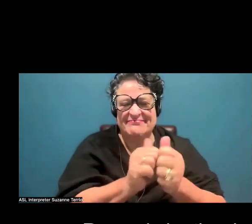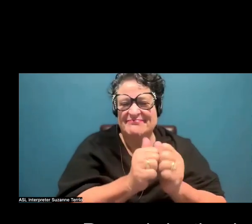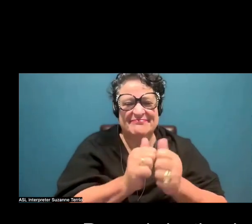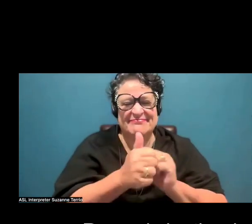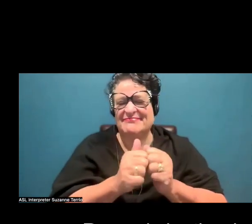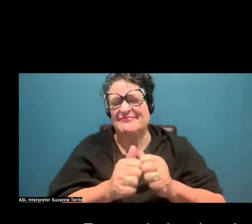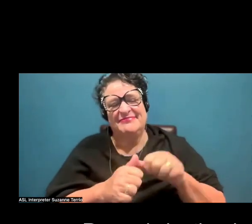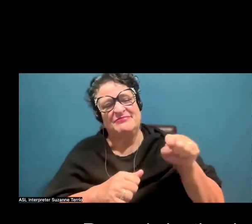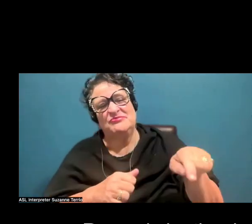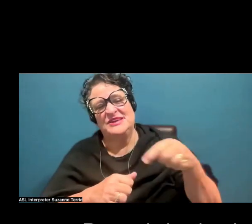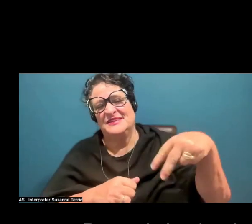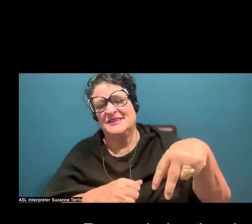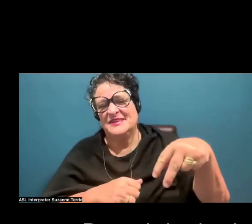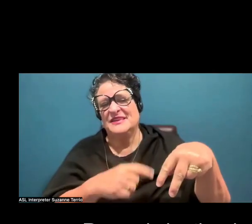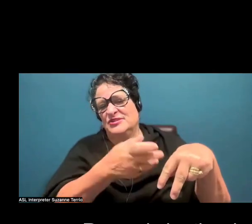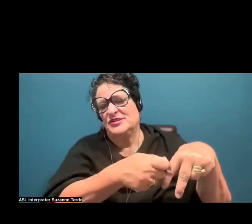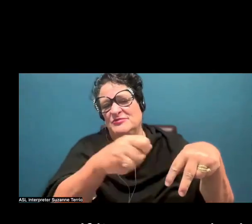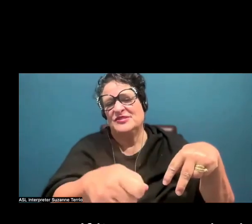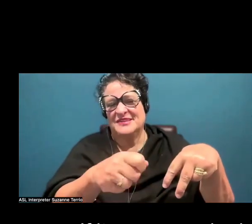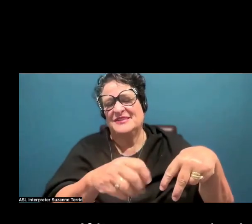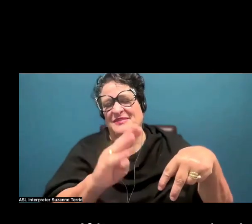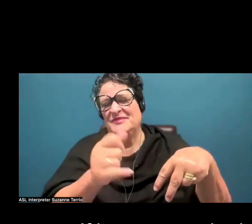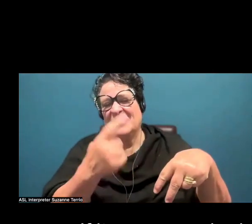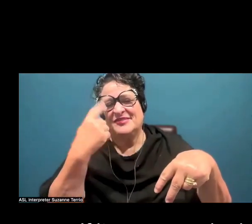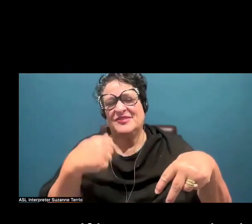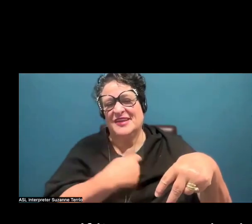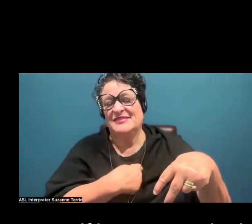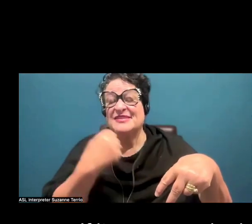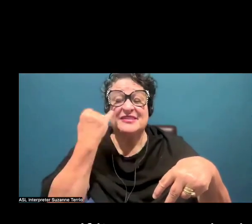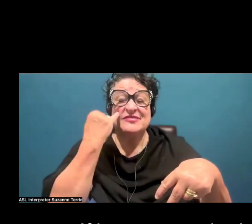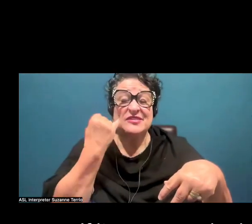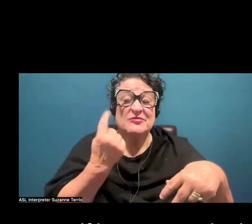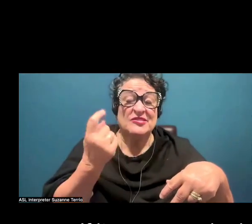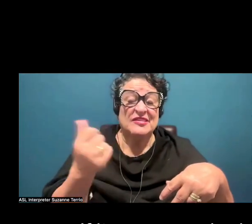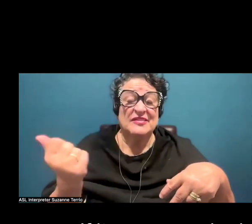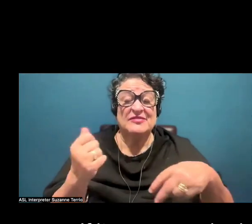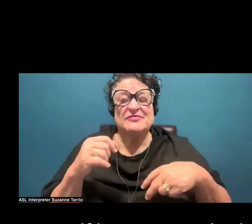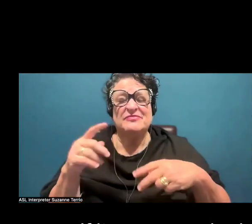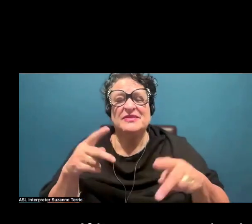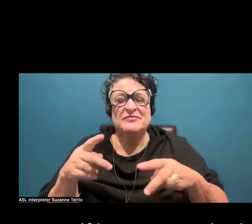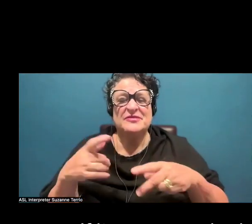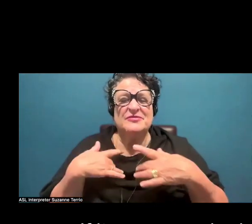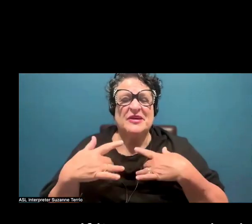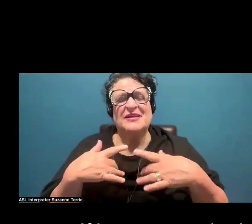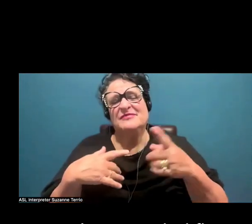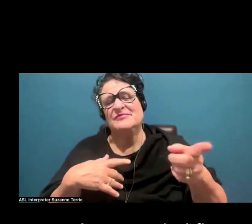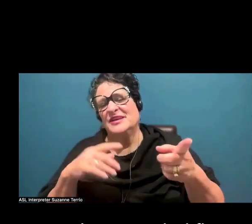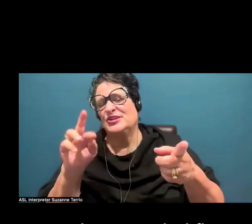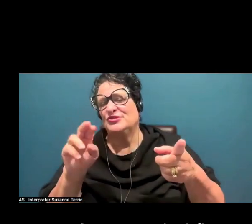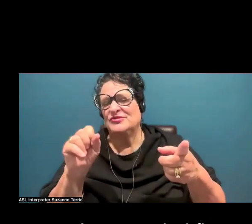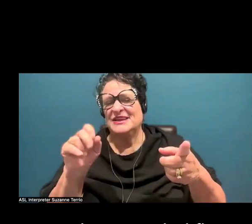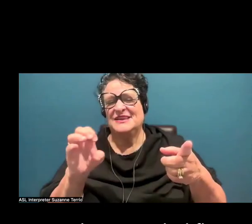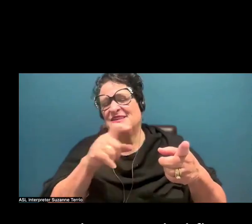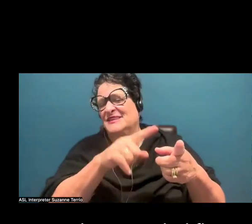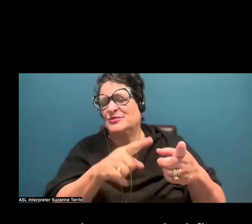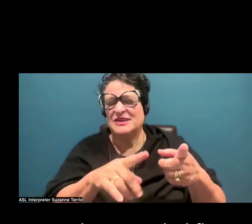by the door, and she drags a bag off to the side for us. If it were somebody else, people would mind, but it's Reese, left hand with its sharp,